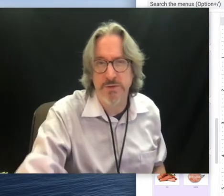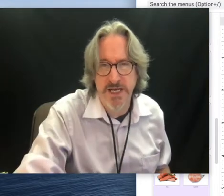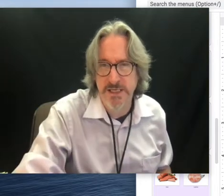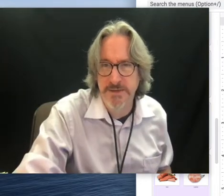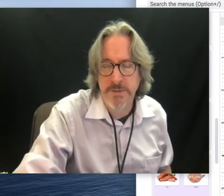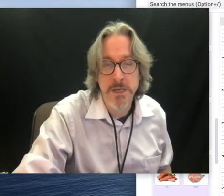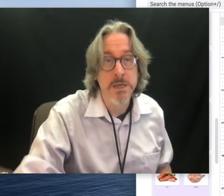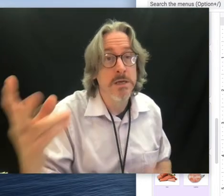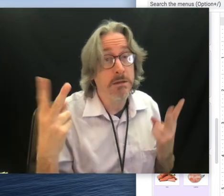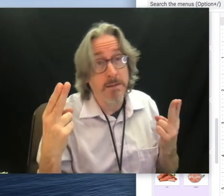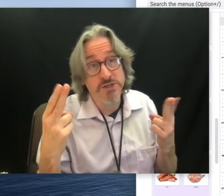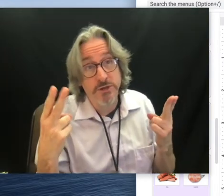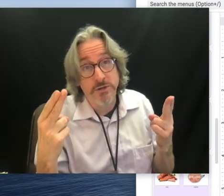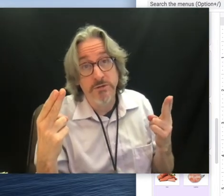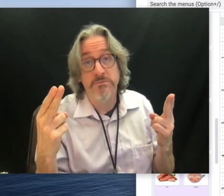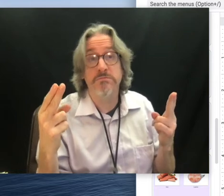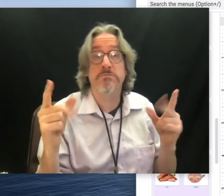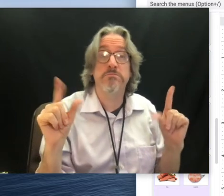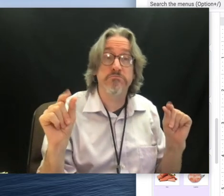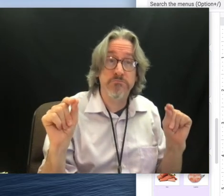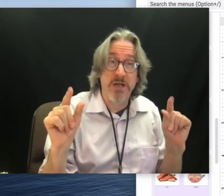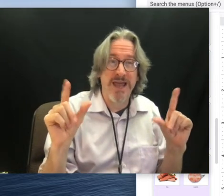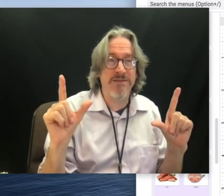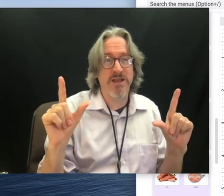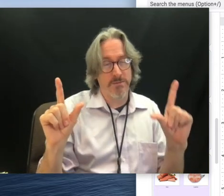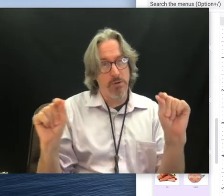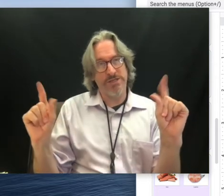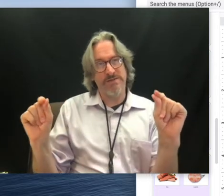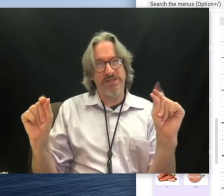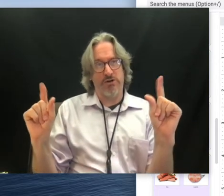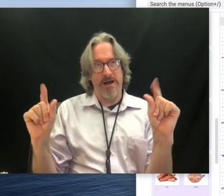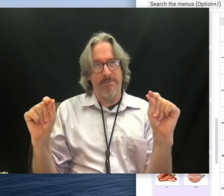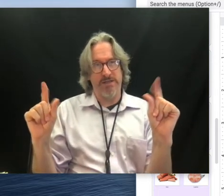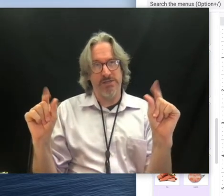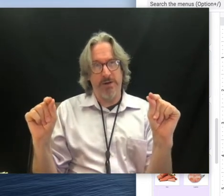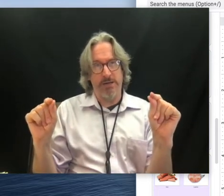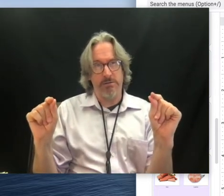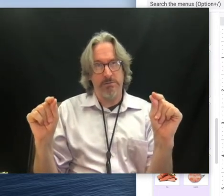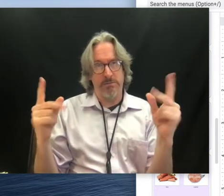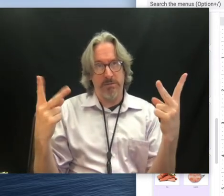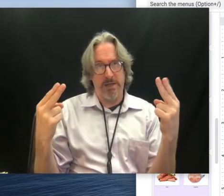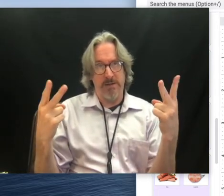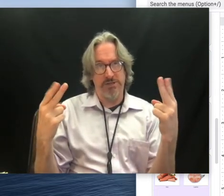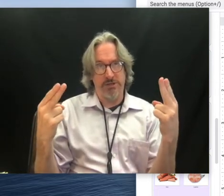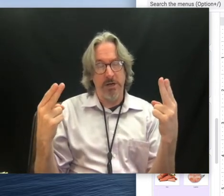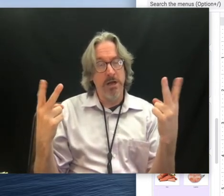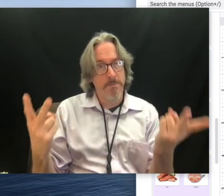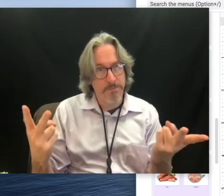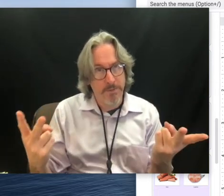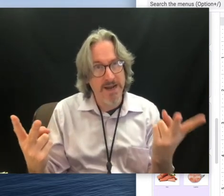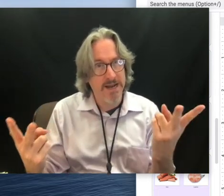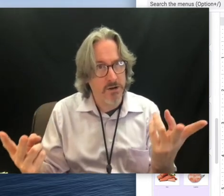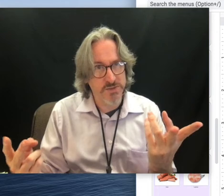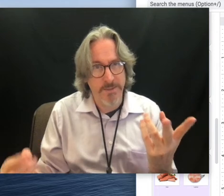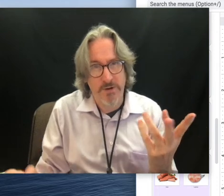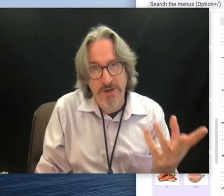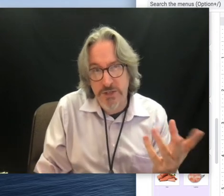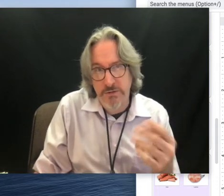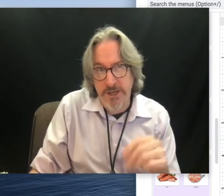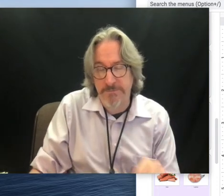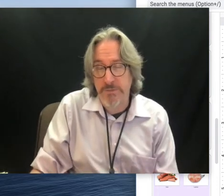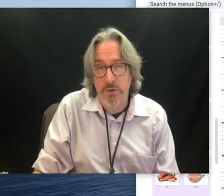depending on who signs it. Lobster. And I mostly have seen crab this way, lobster, but it also